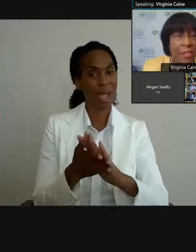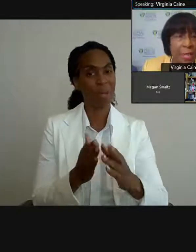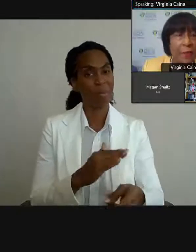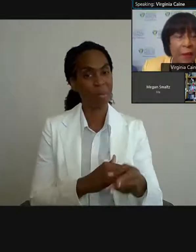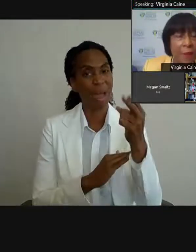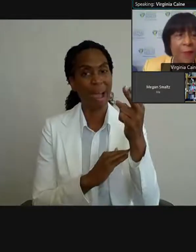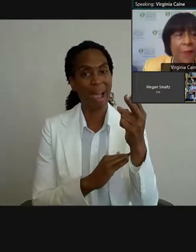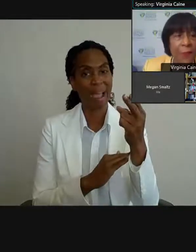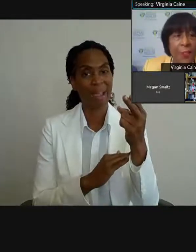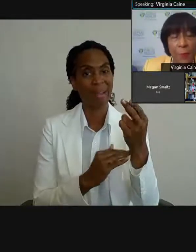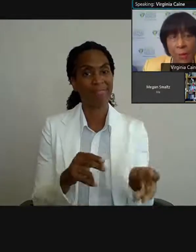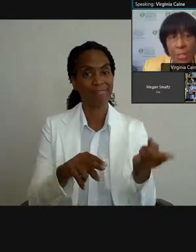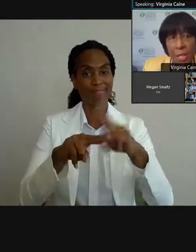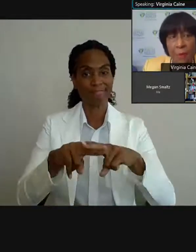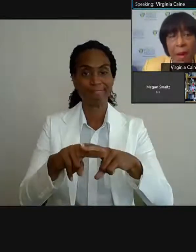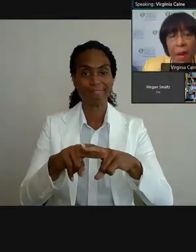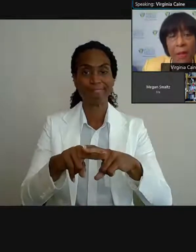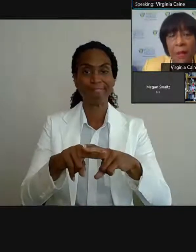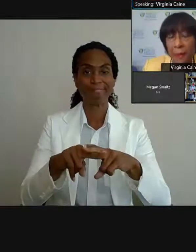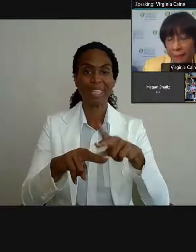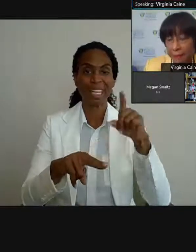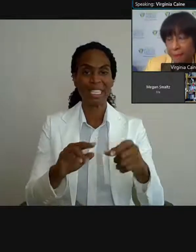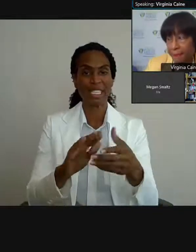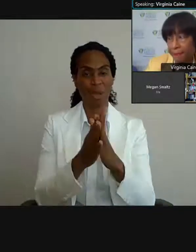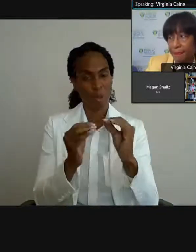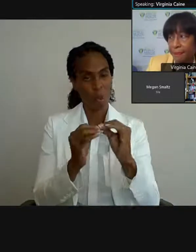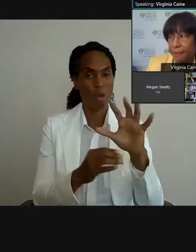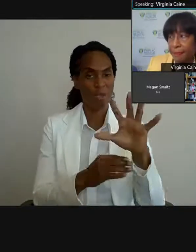least reaching the 50% mark.